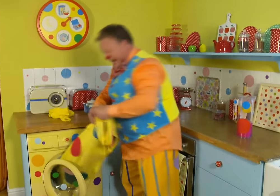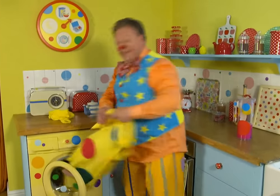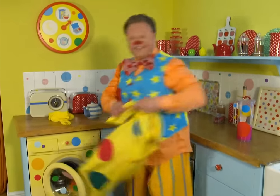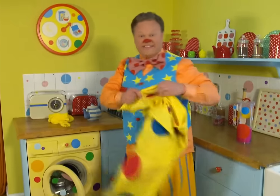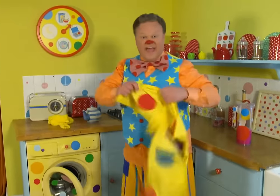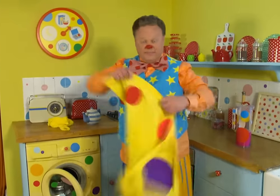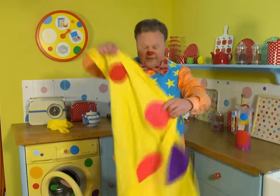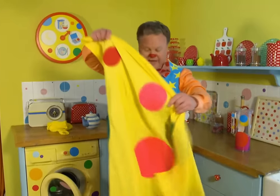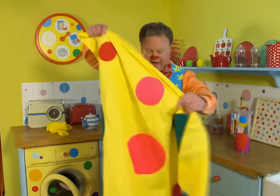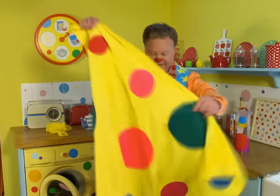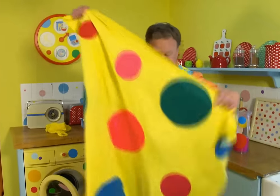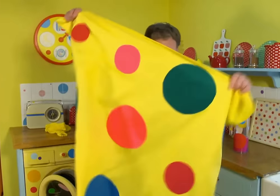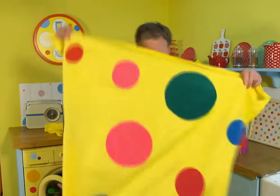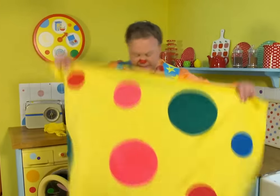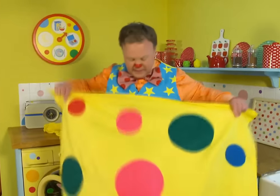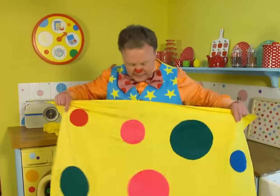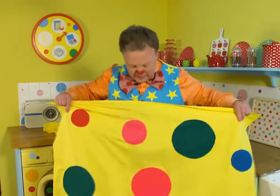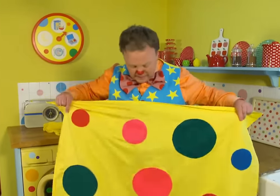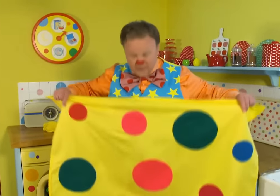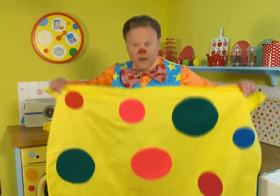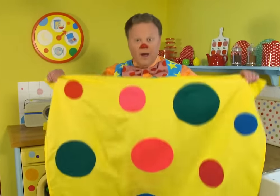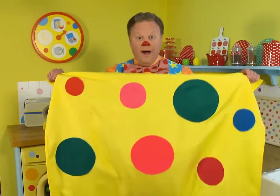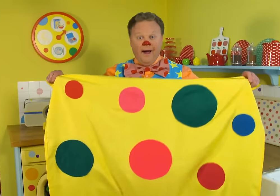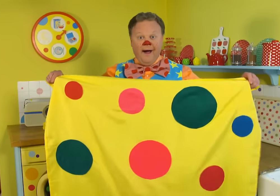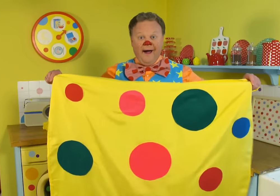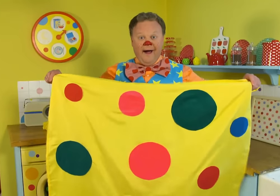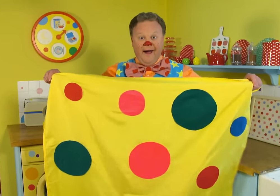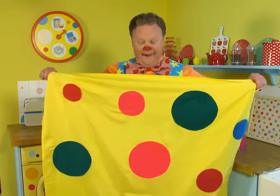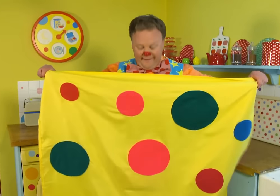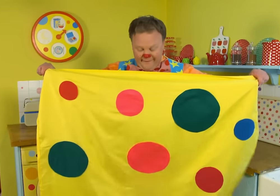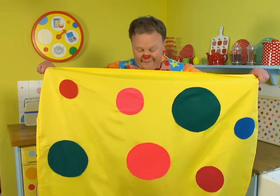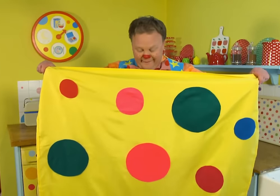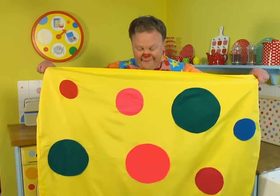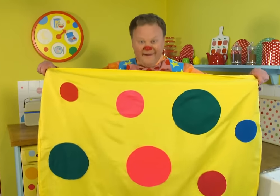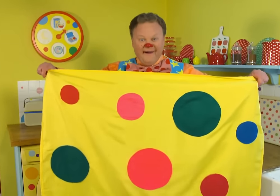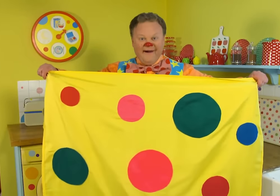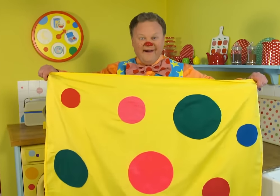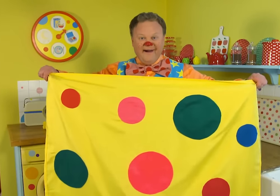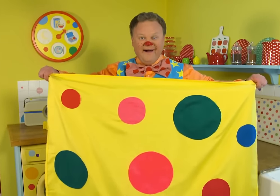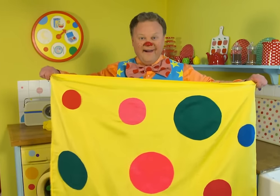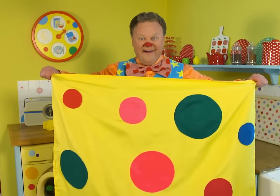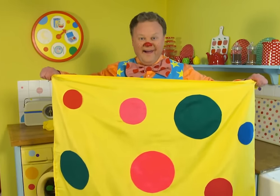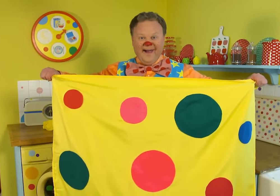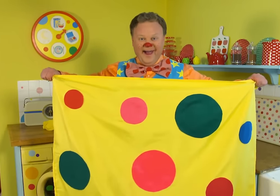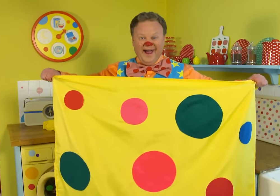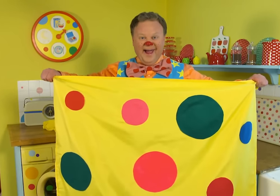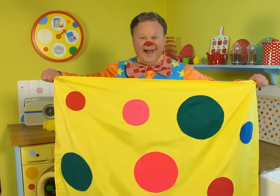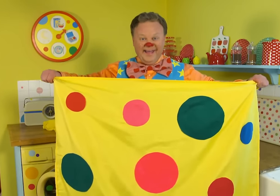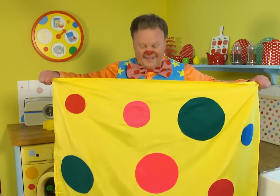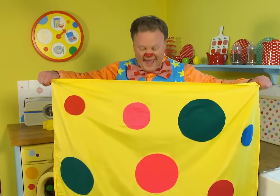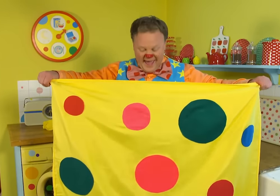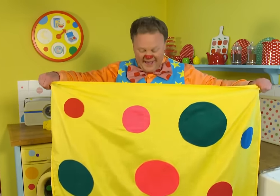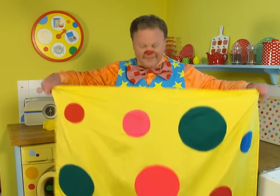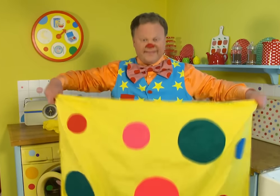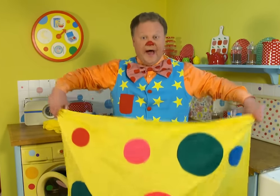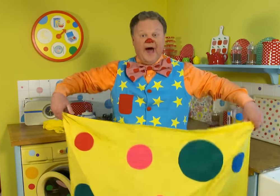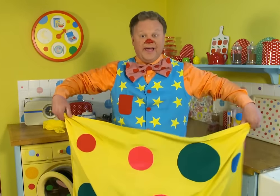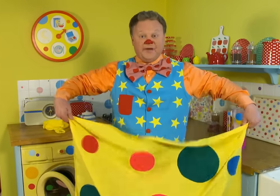Here's the tablecloth. Ah, that's where the spots went. Yes, I could